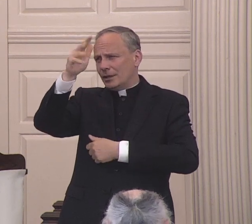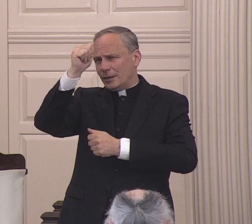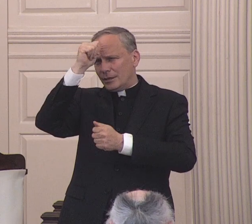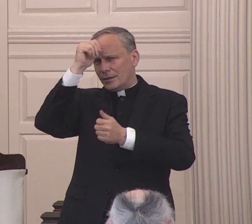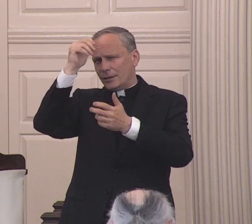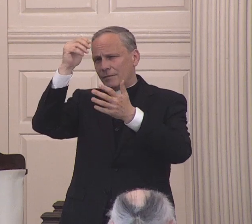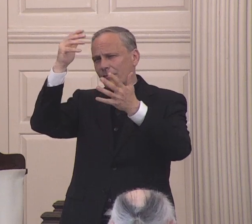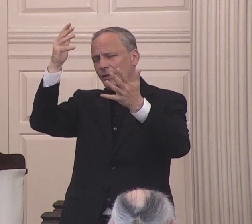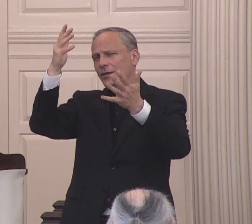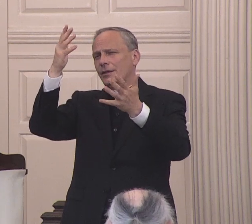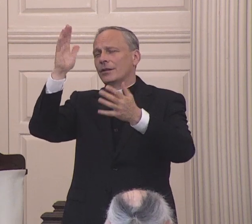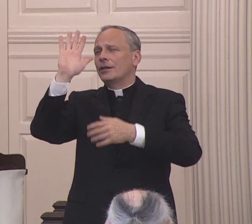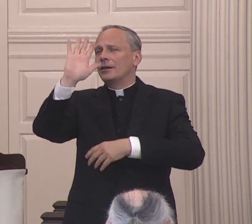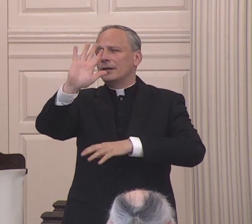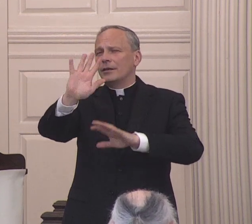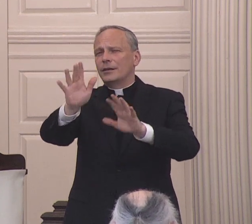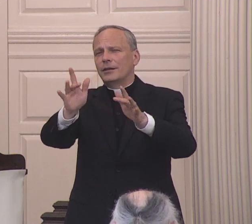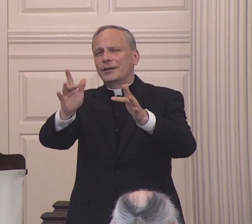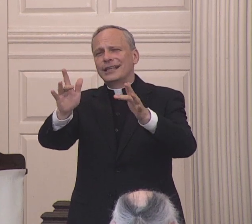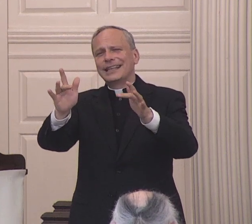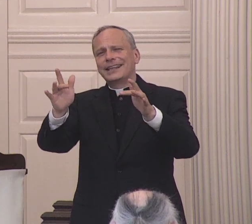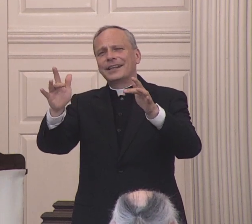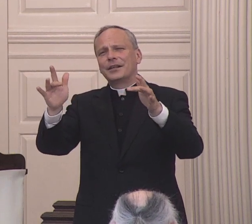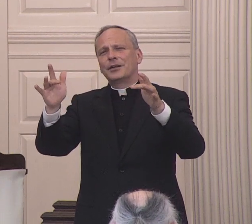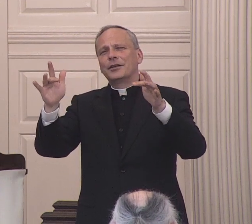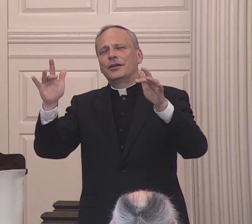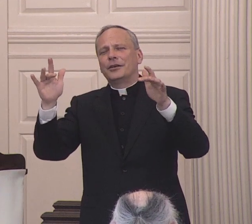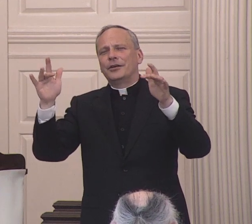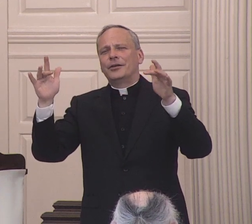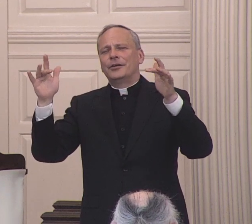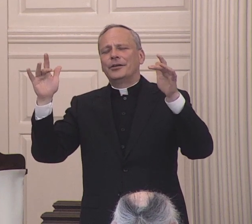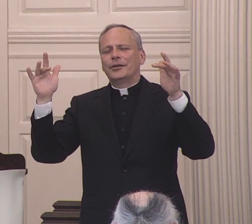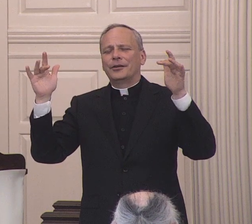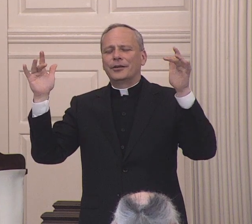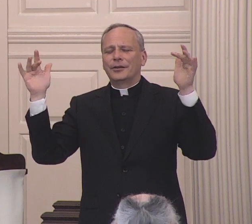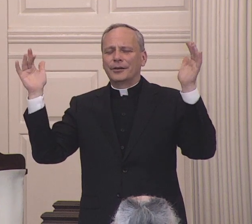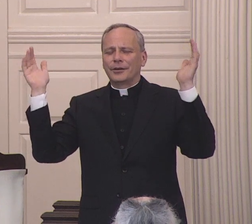the glory of God the